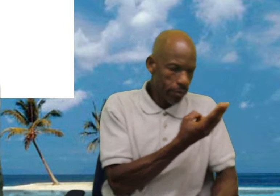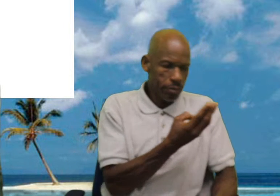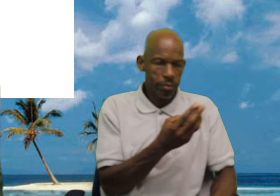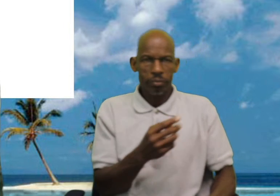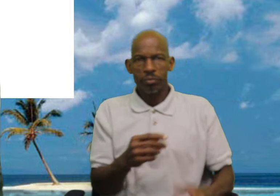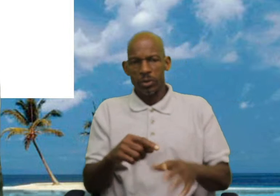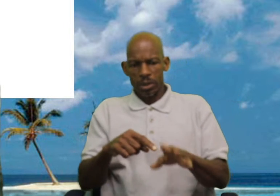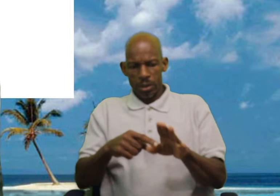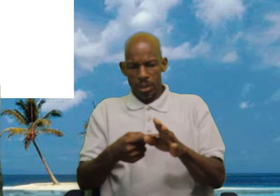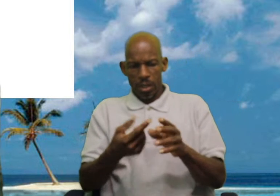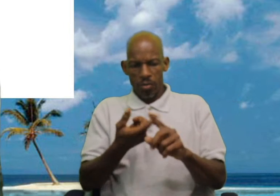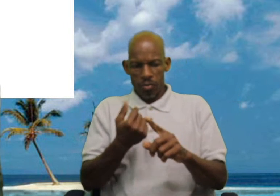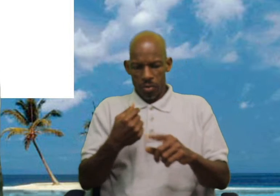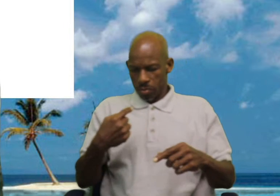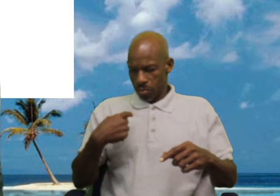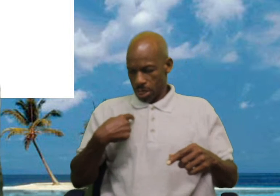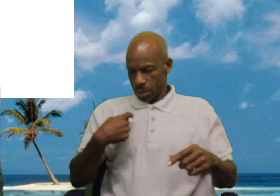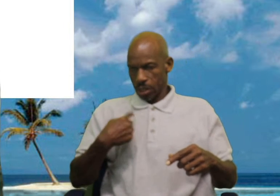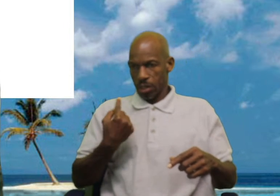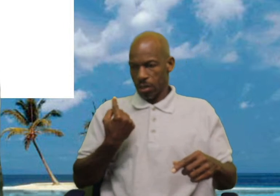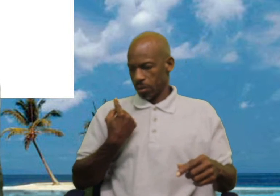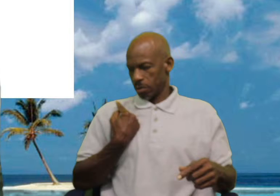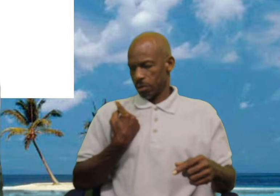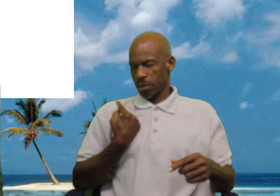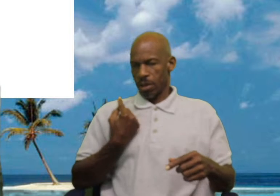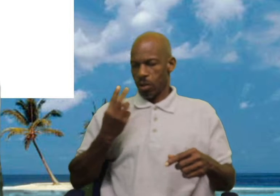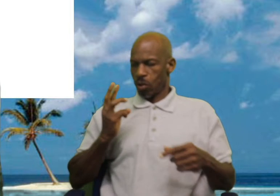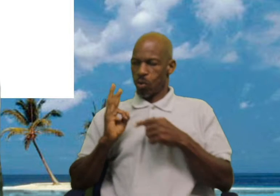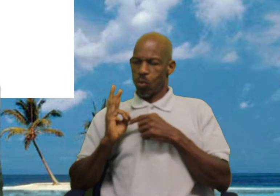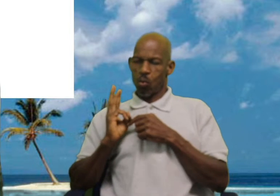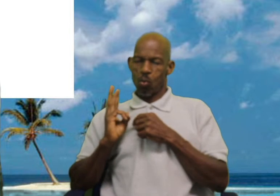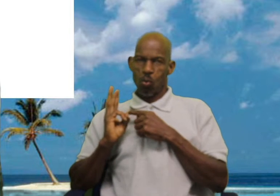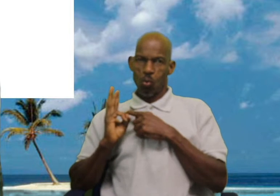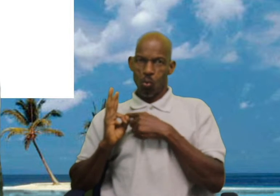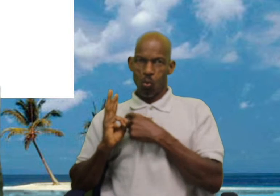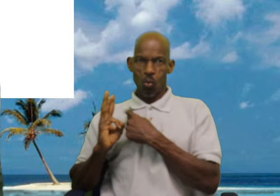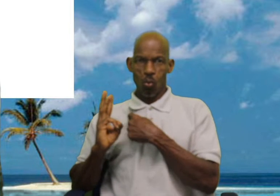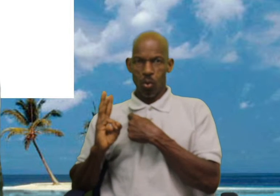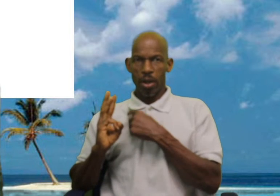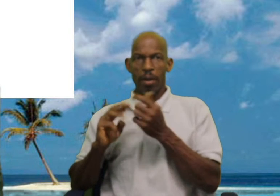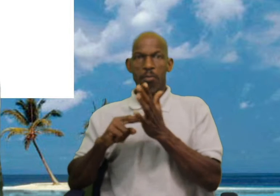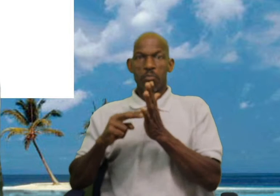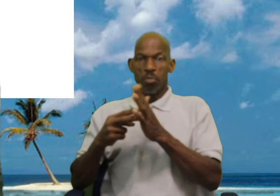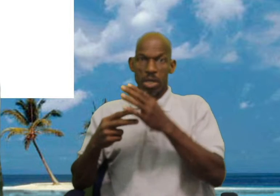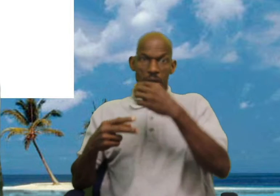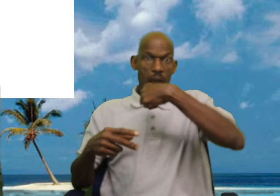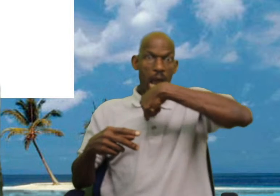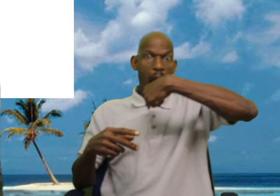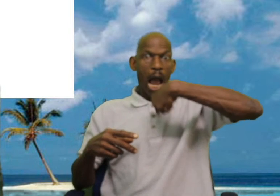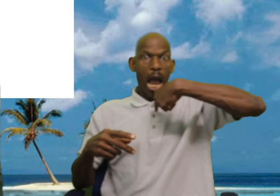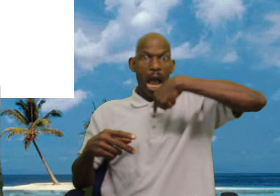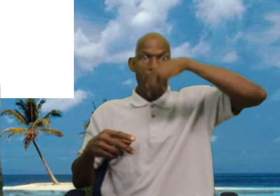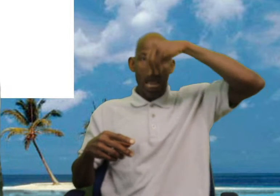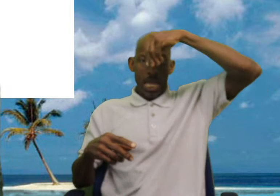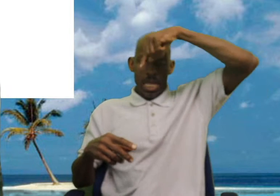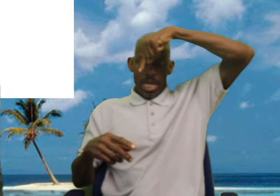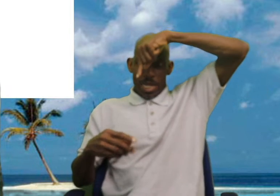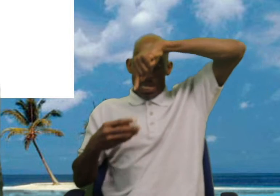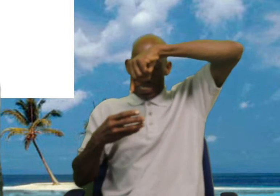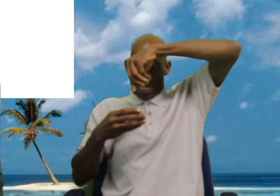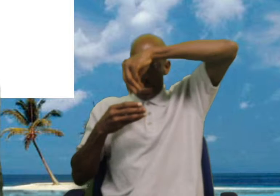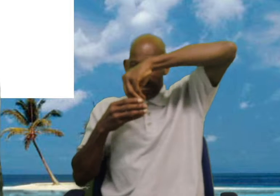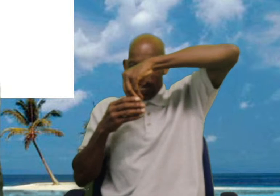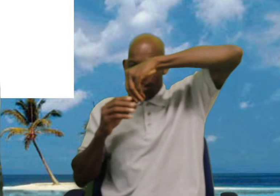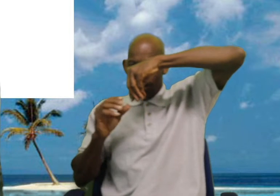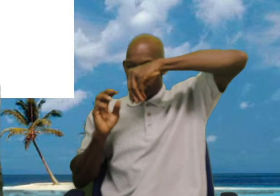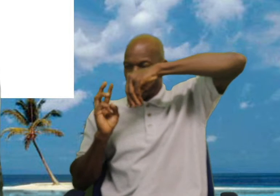from yourself. When you are signing we, you are starting from yourself and you're going to some